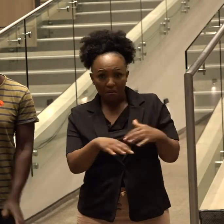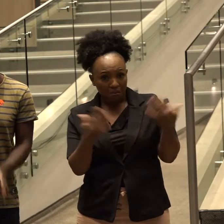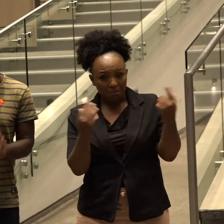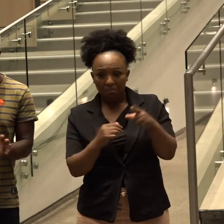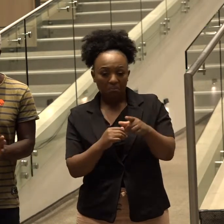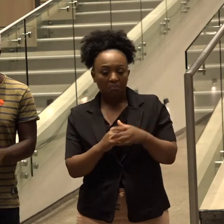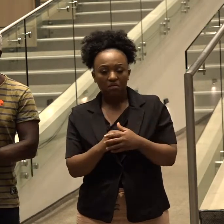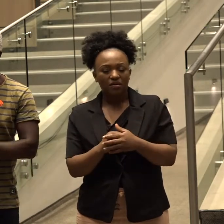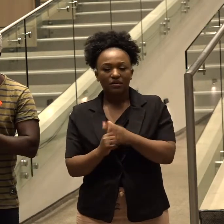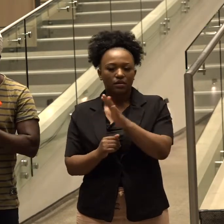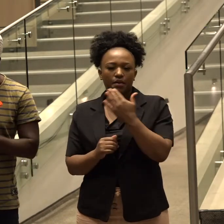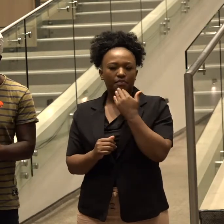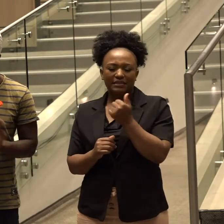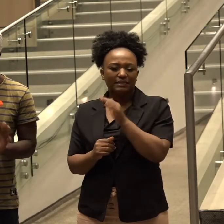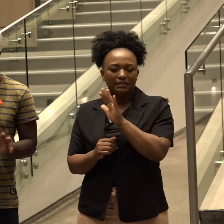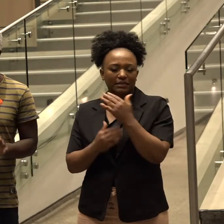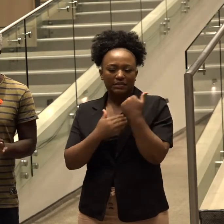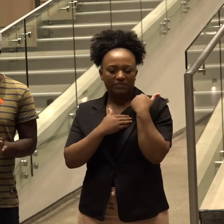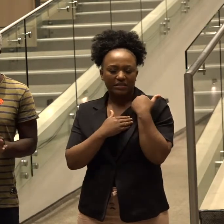foreign